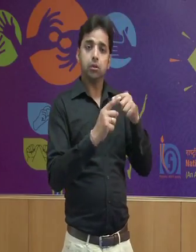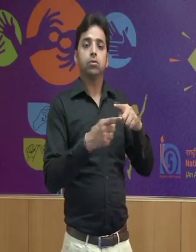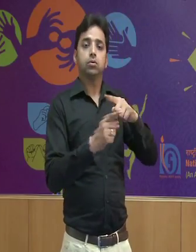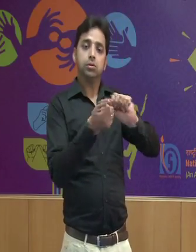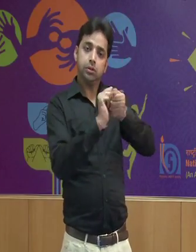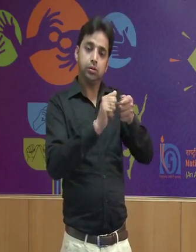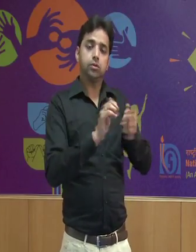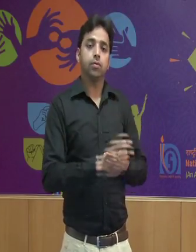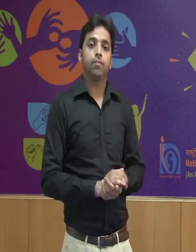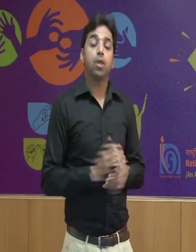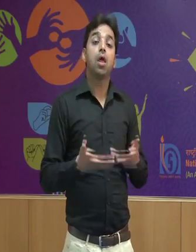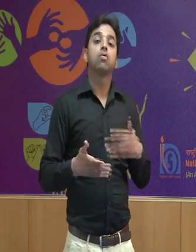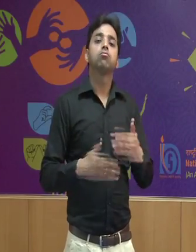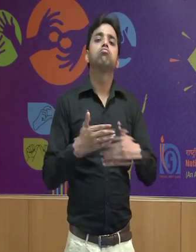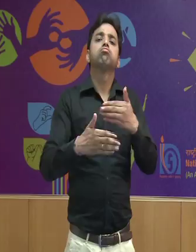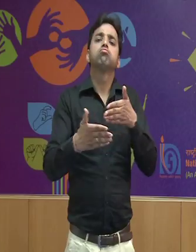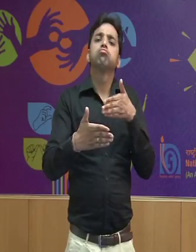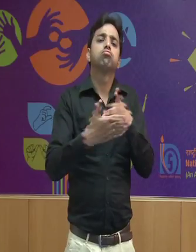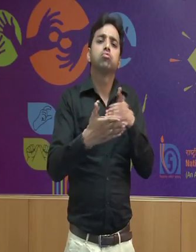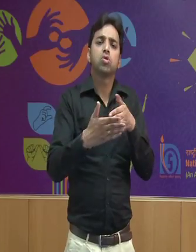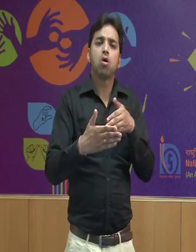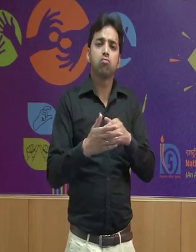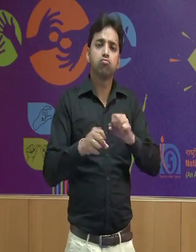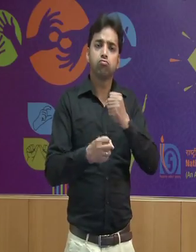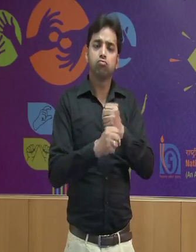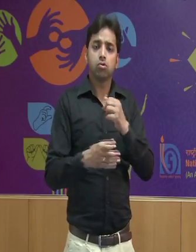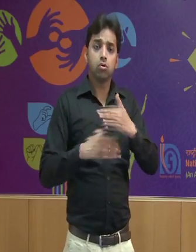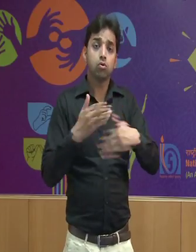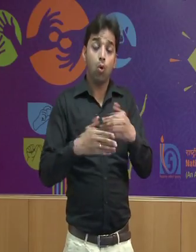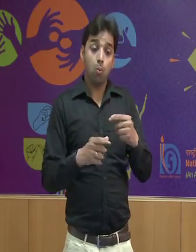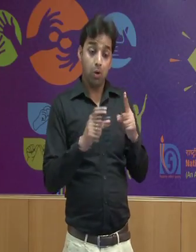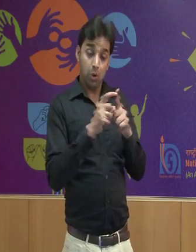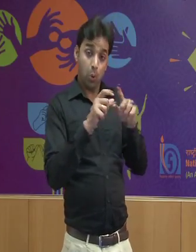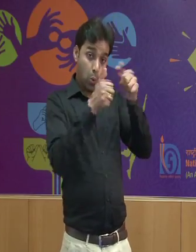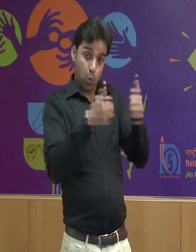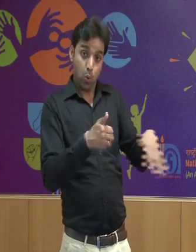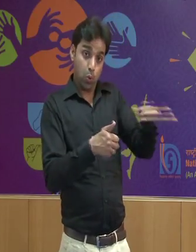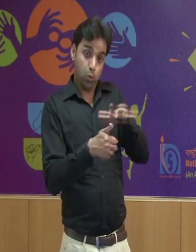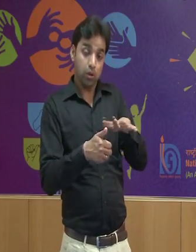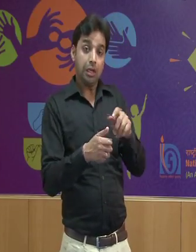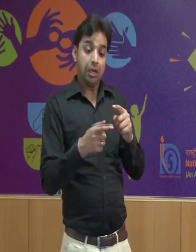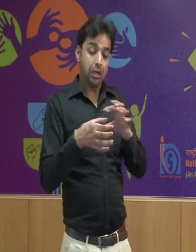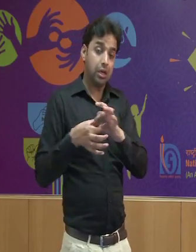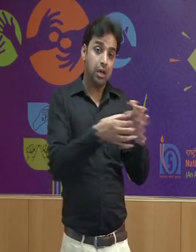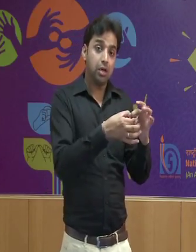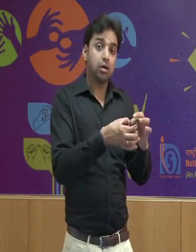As we cannot stop dowry related crimes by passing law only.